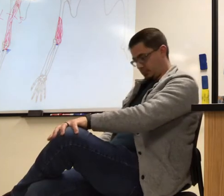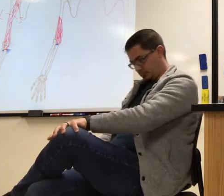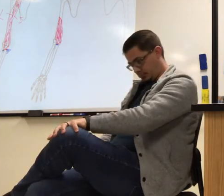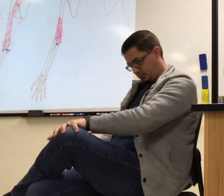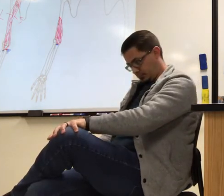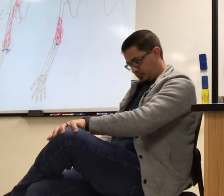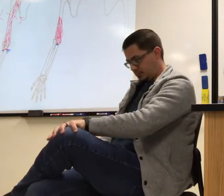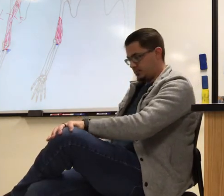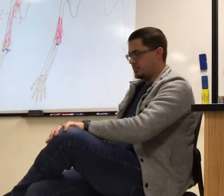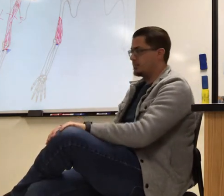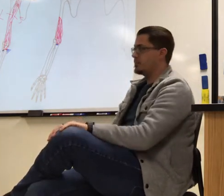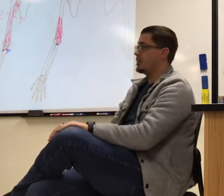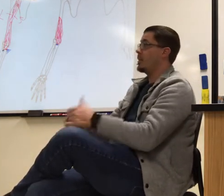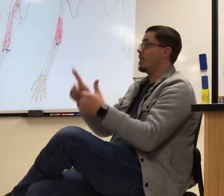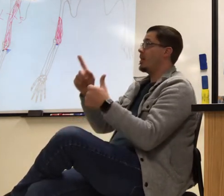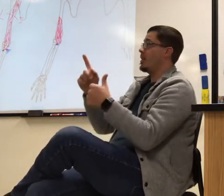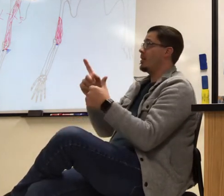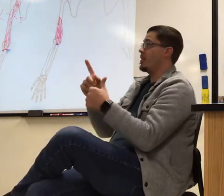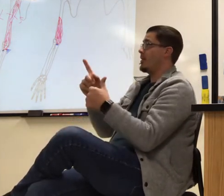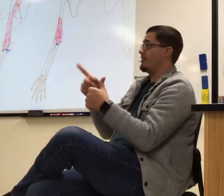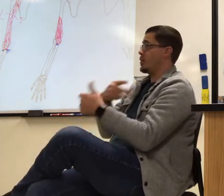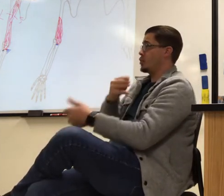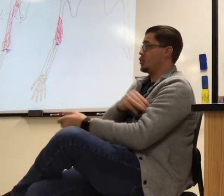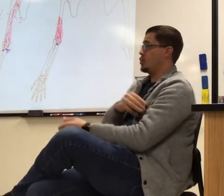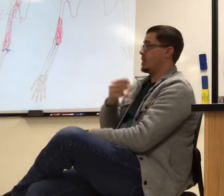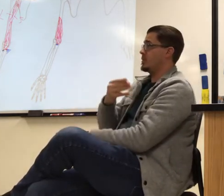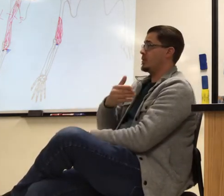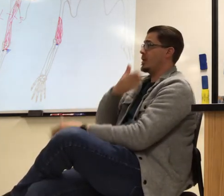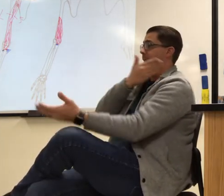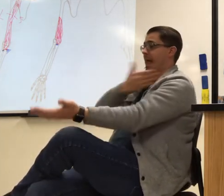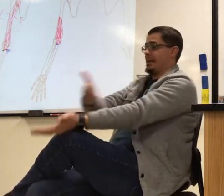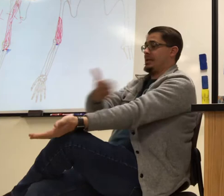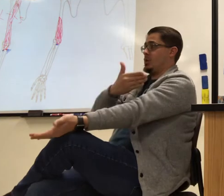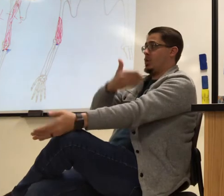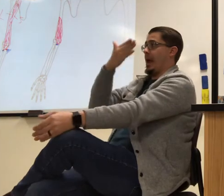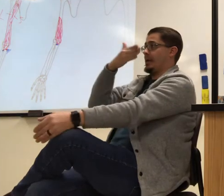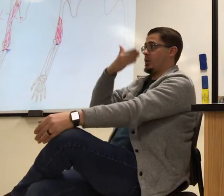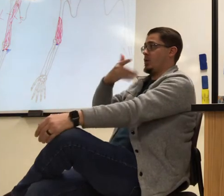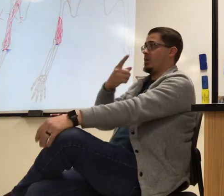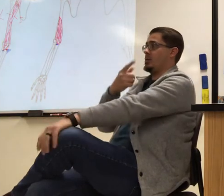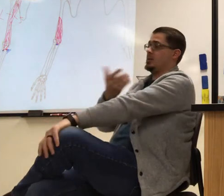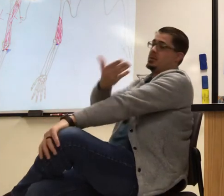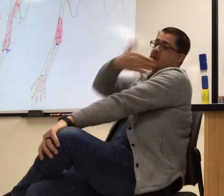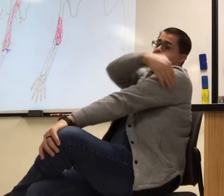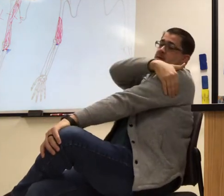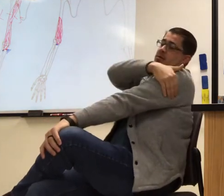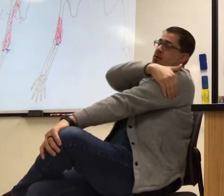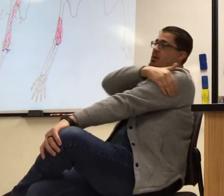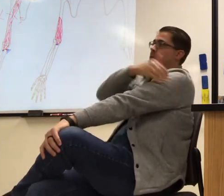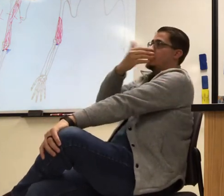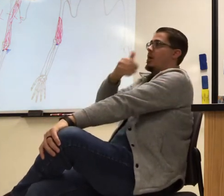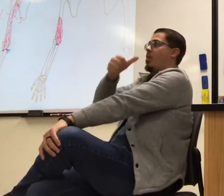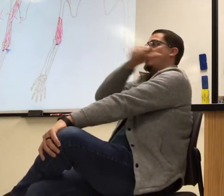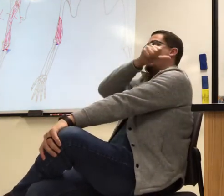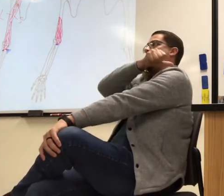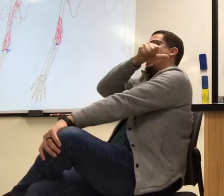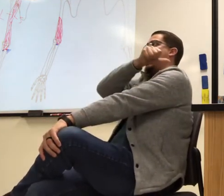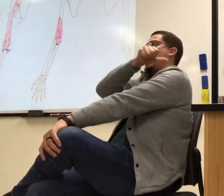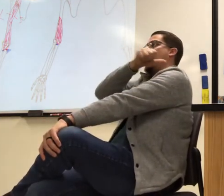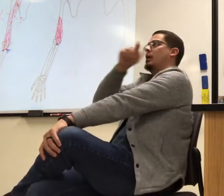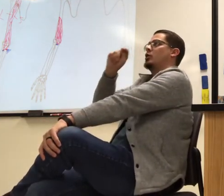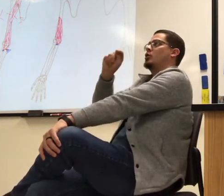The first two were anterior arm. So this posterior, this is your big arm muscle, and on the back, I should